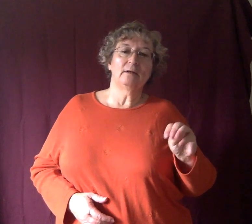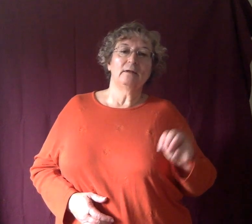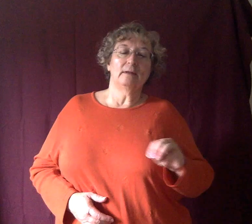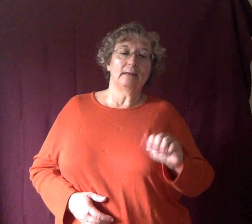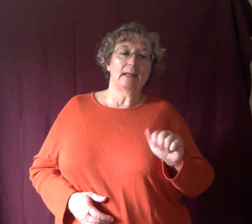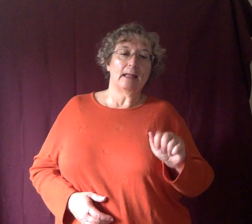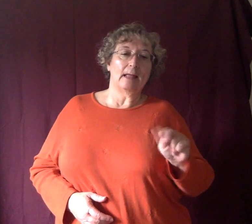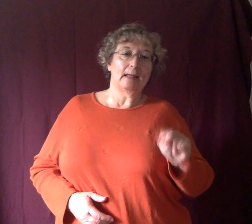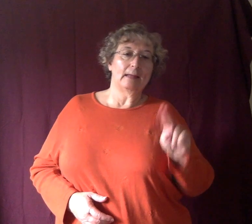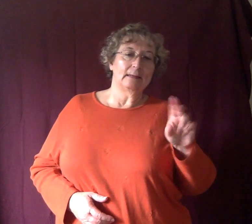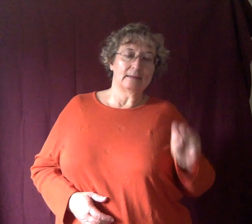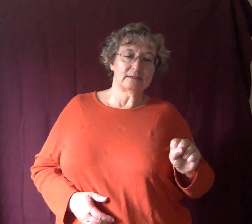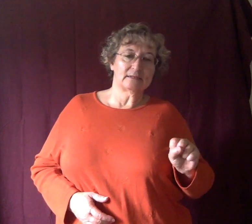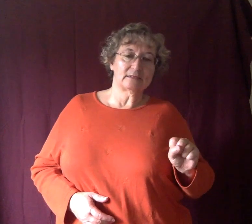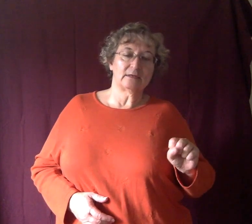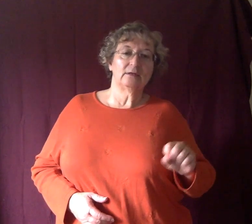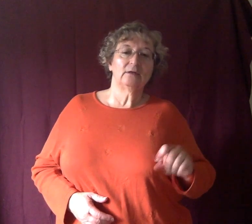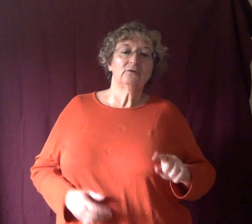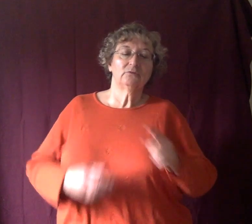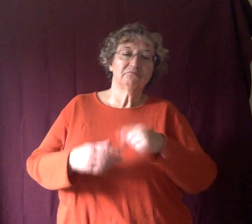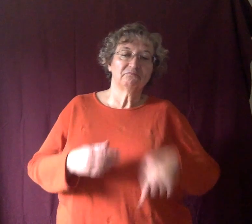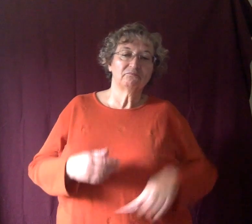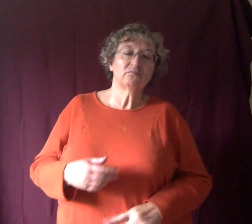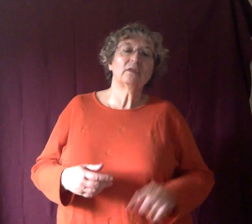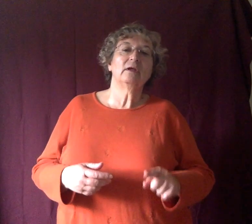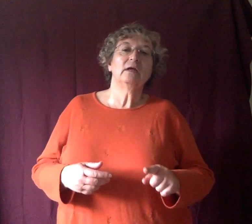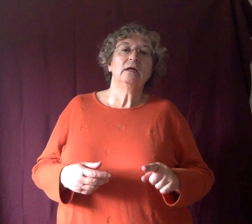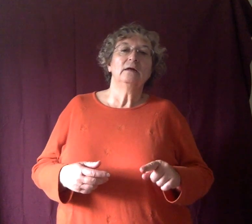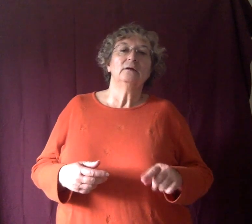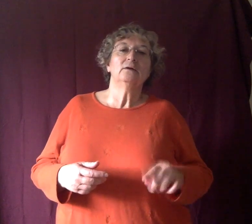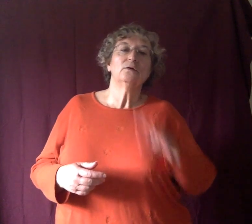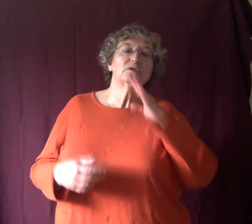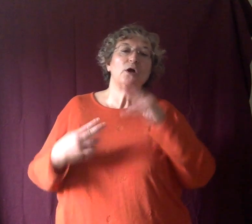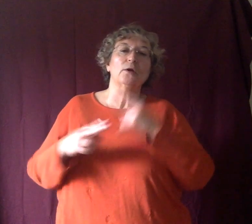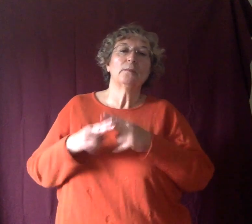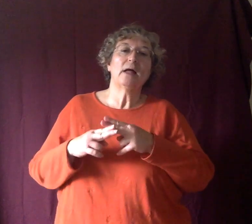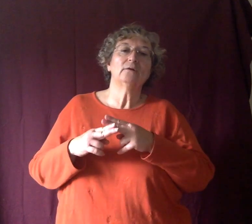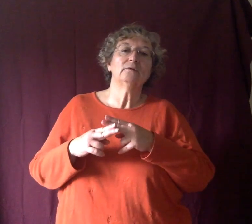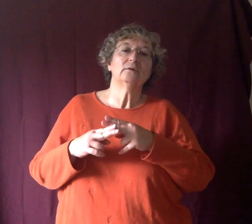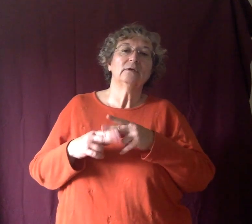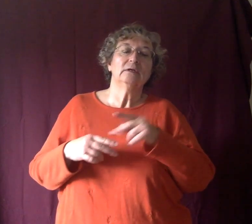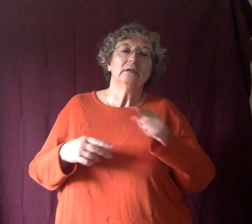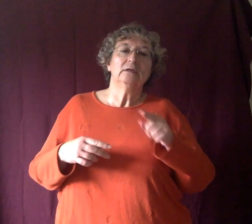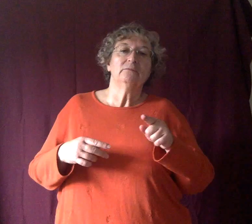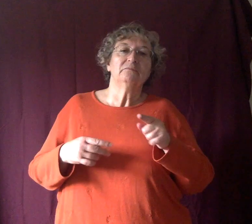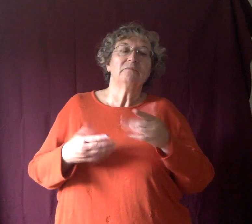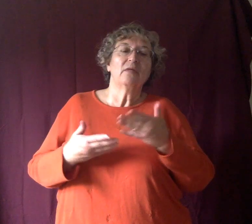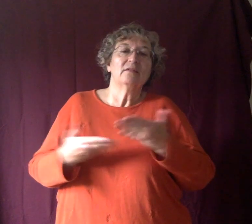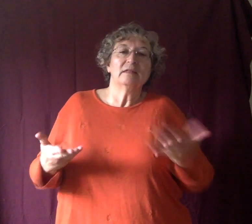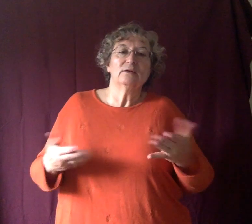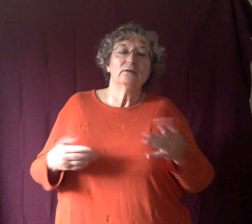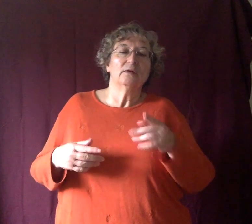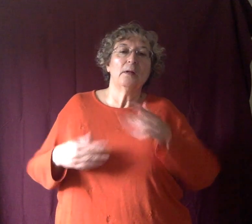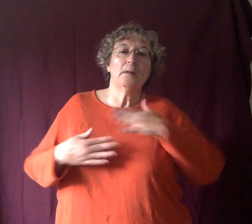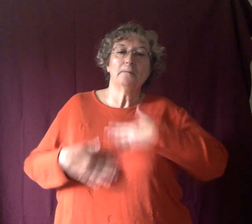path of feces as it finishes up the process. Keep in mind we're talking about undigested, unabsorbable material at this point. From the